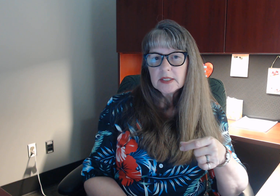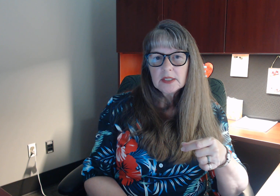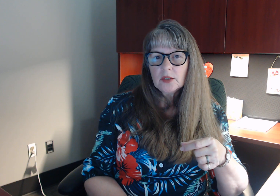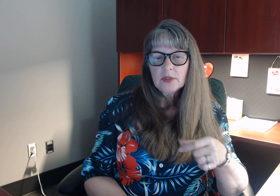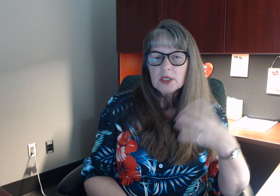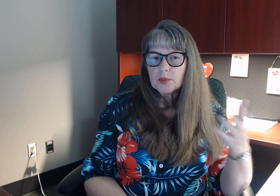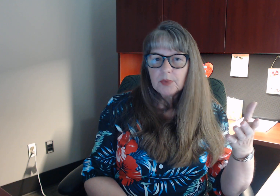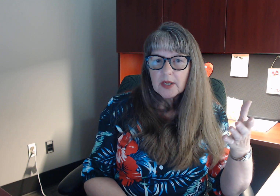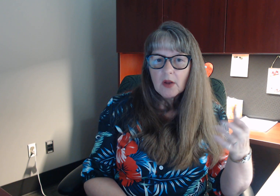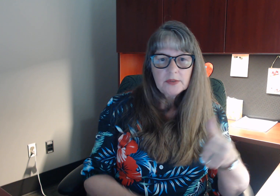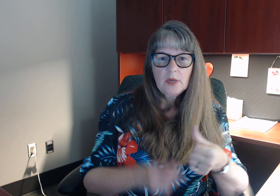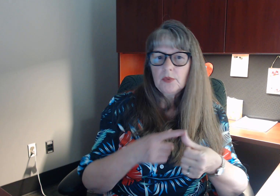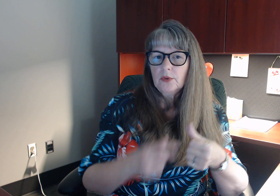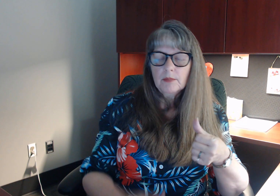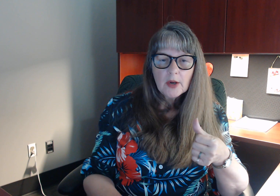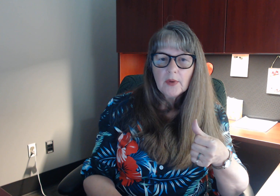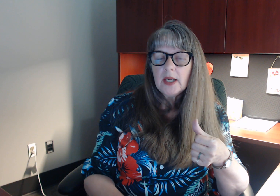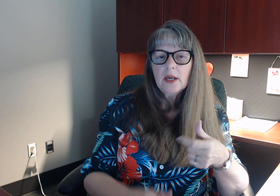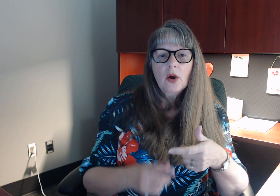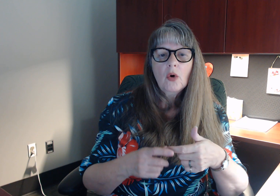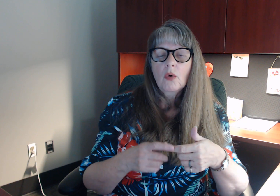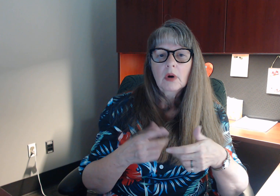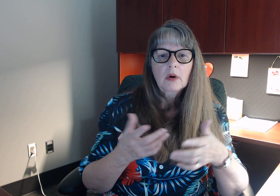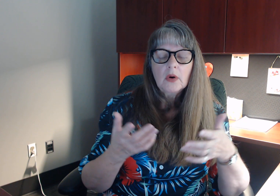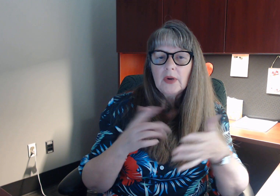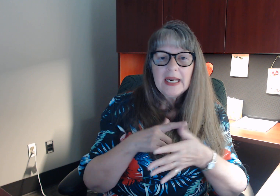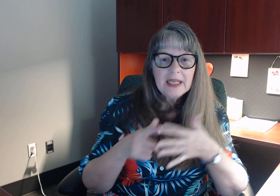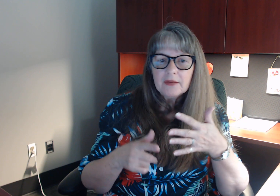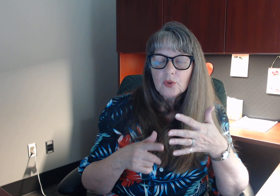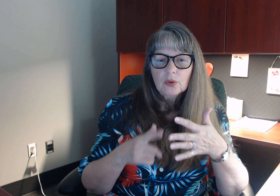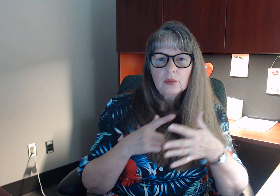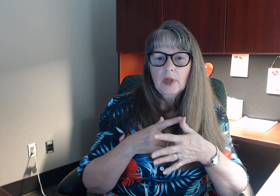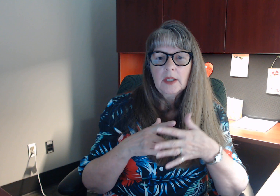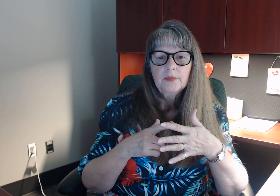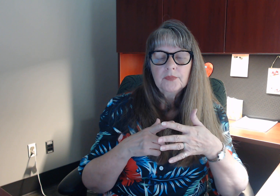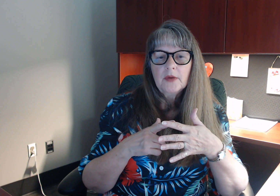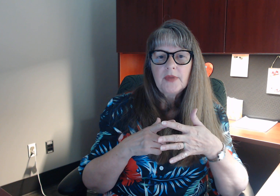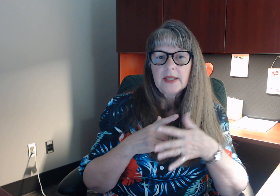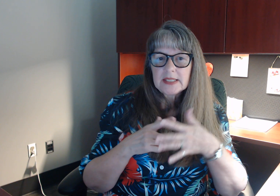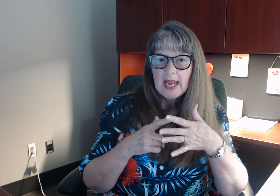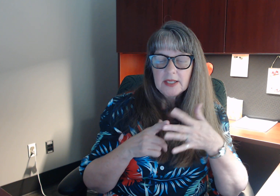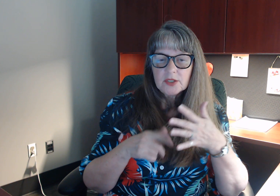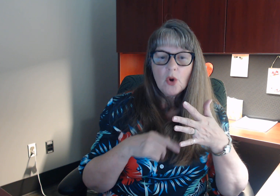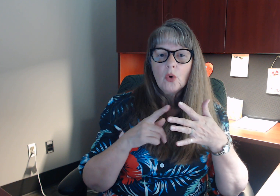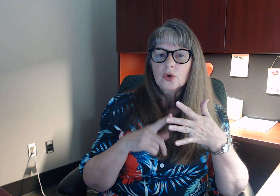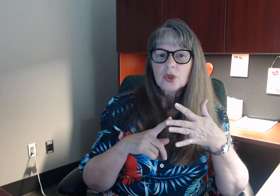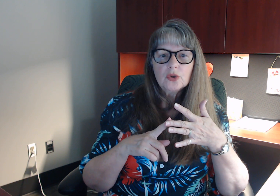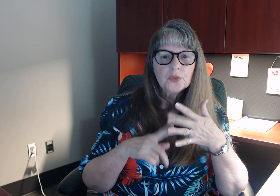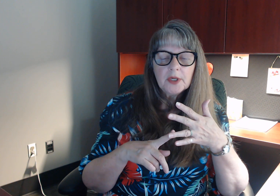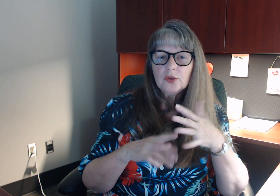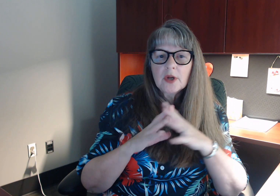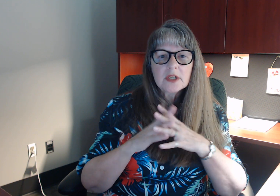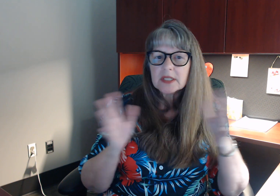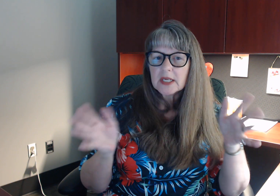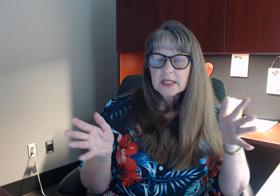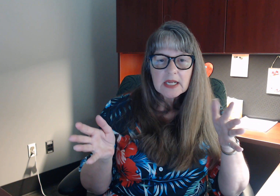there and explain all the time whether you're married or any of your of that status or children. You're not going to discuss any of that.